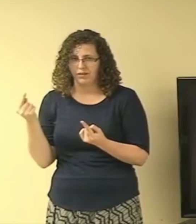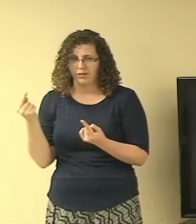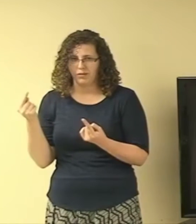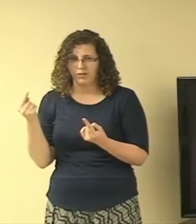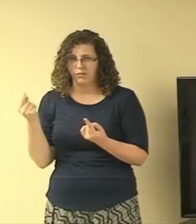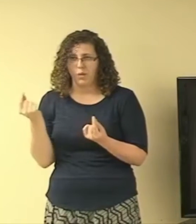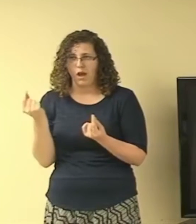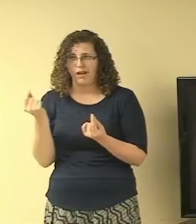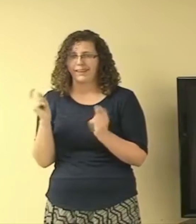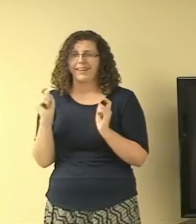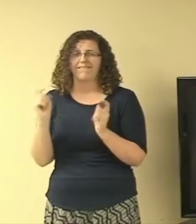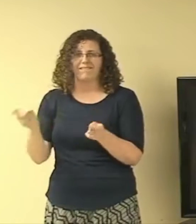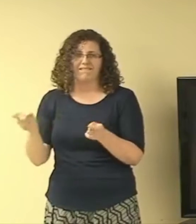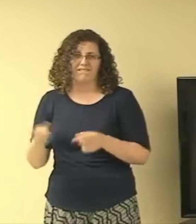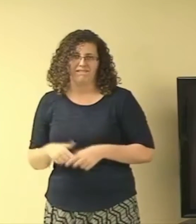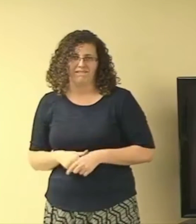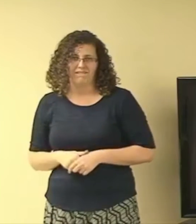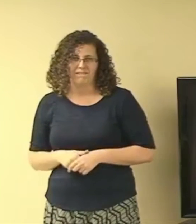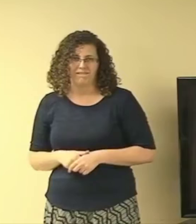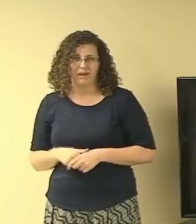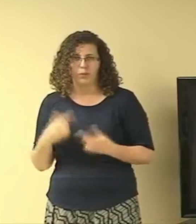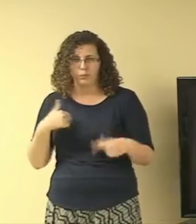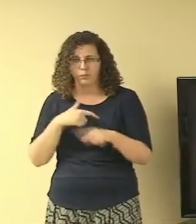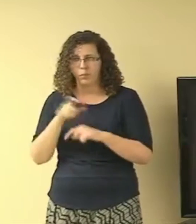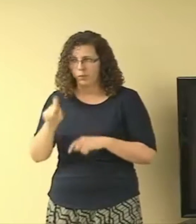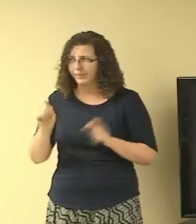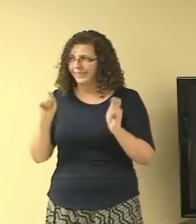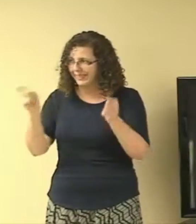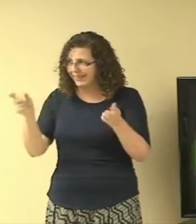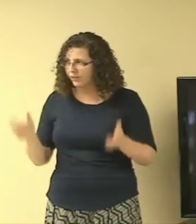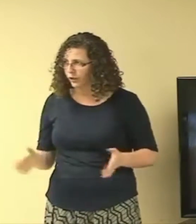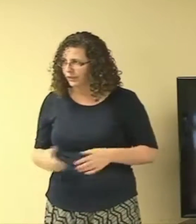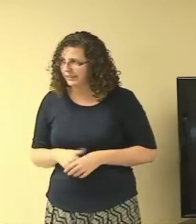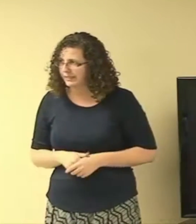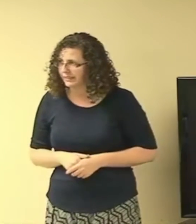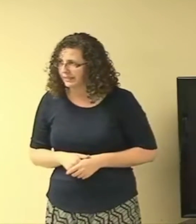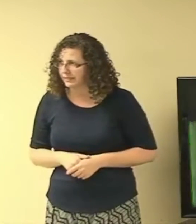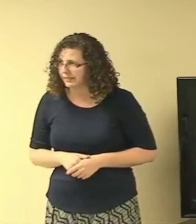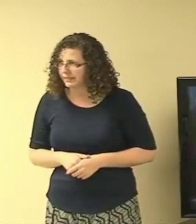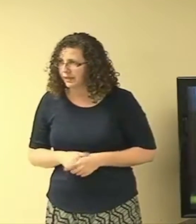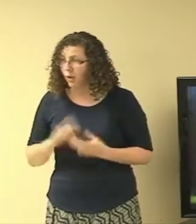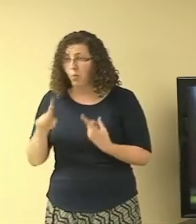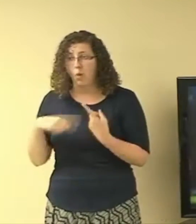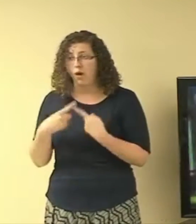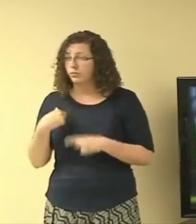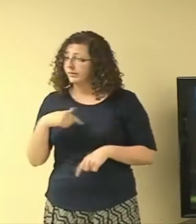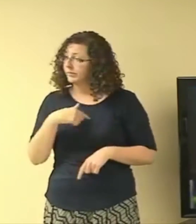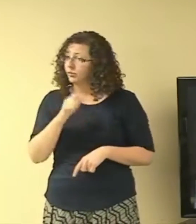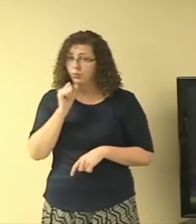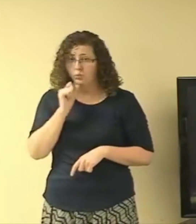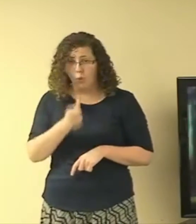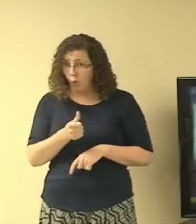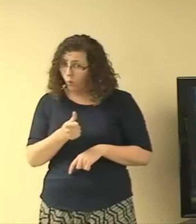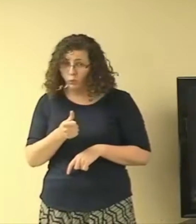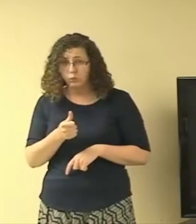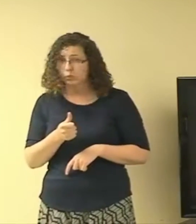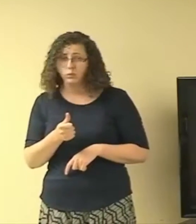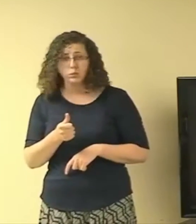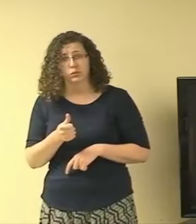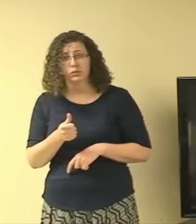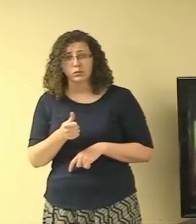givers. It is who we are. And when we don't make that a